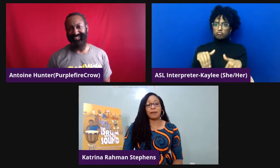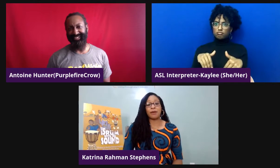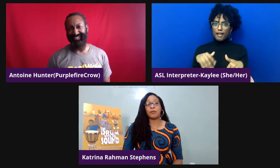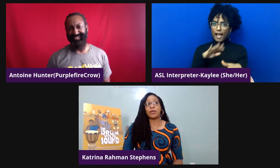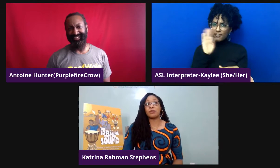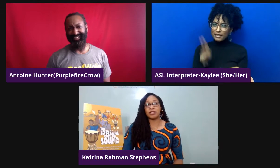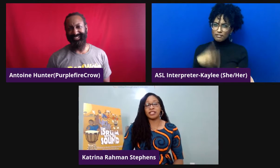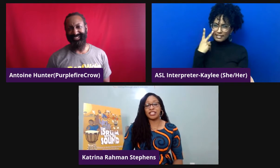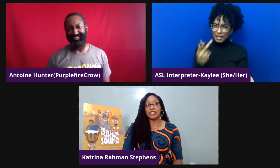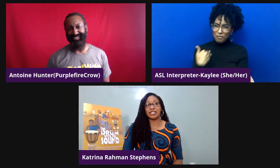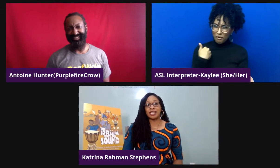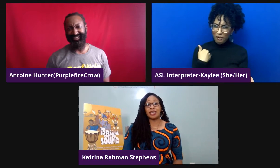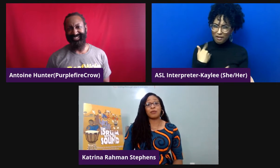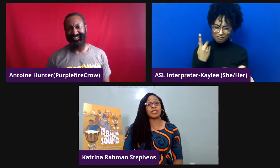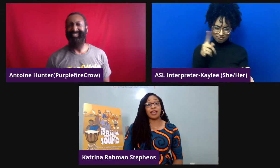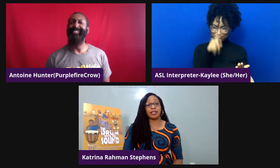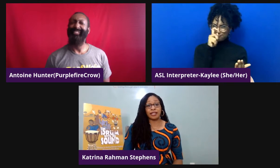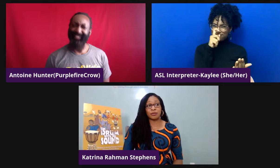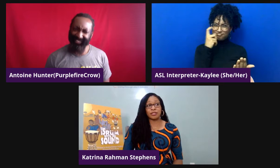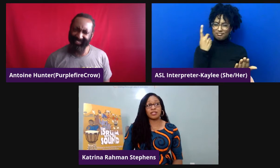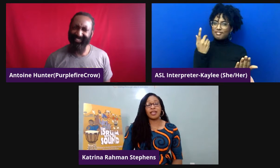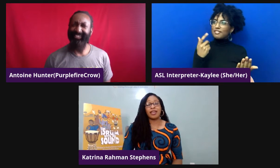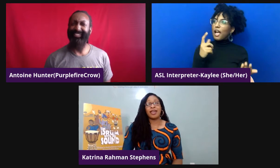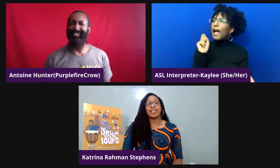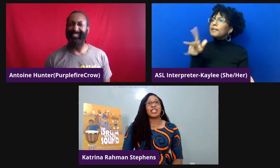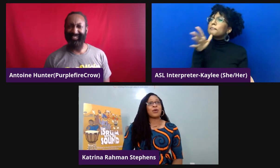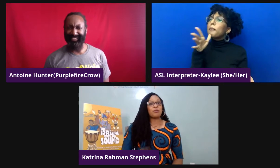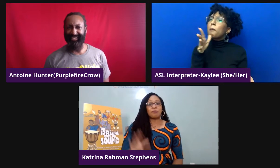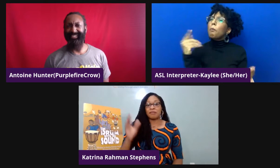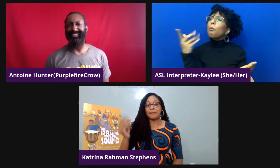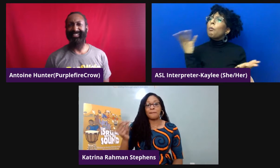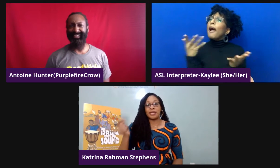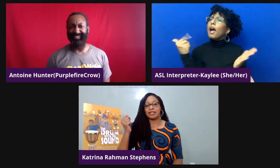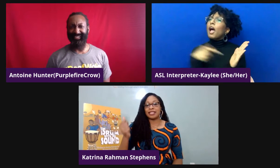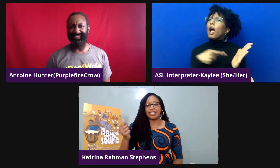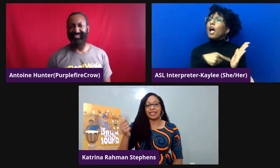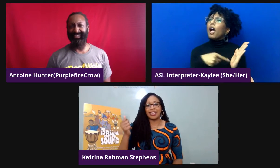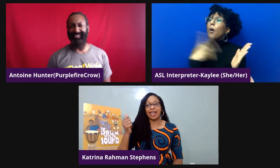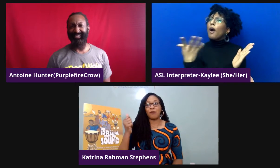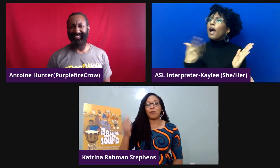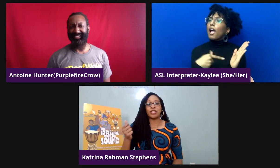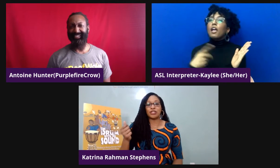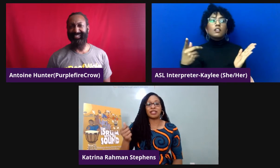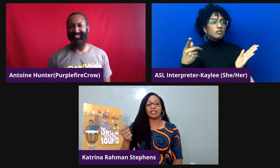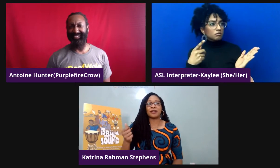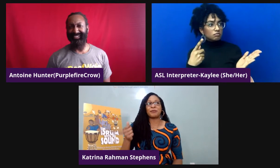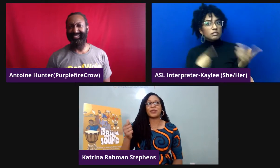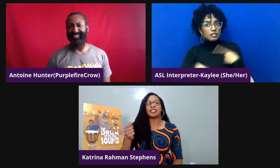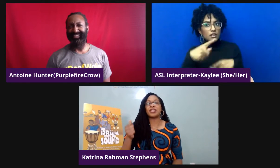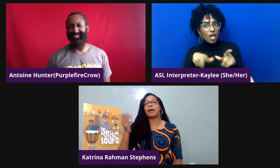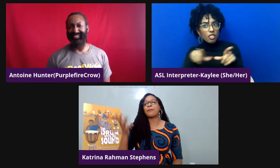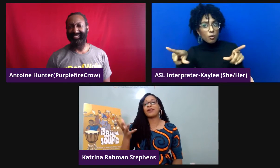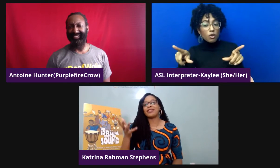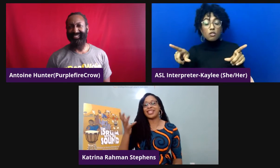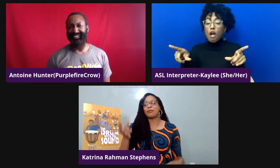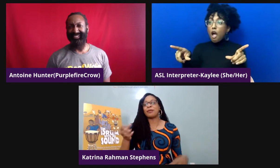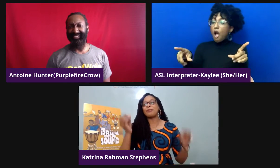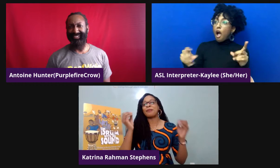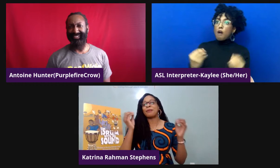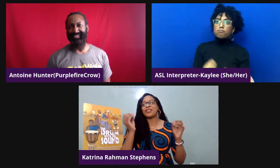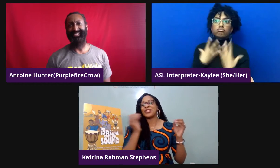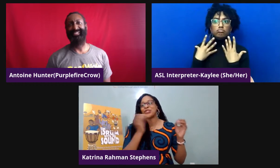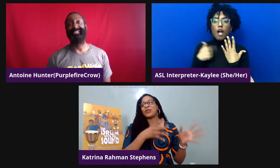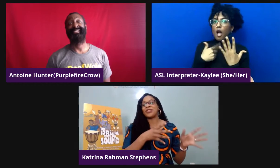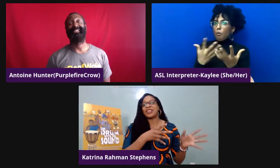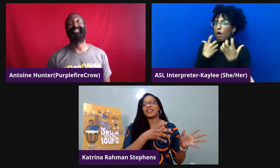asked my mom what it was, and she said it was sign language. So immediately I wanted to learn. So I remember